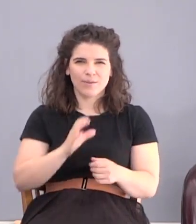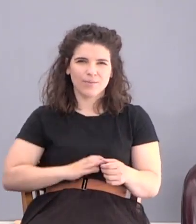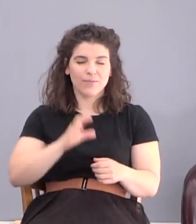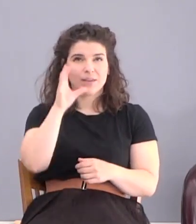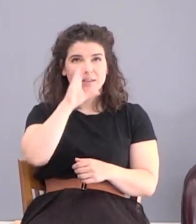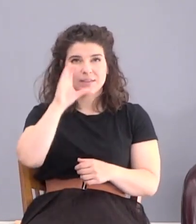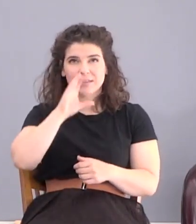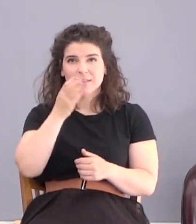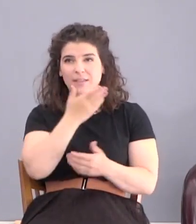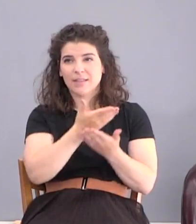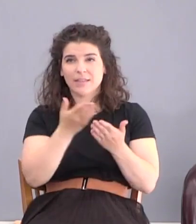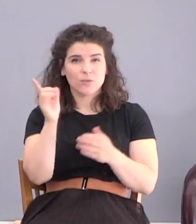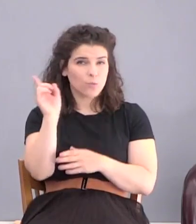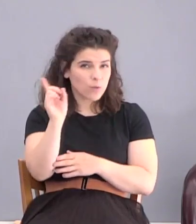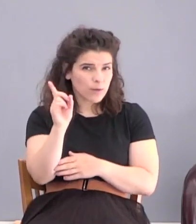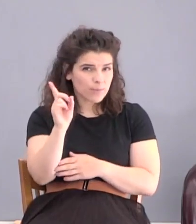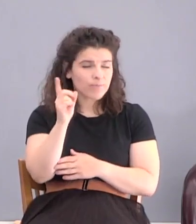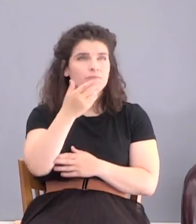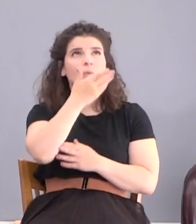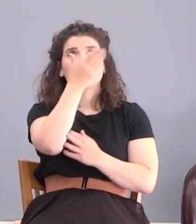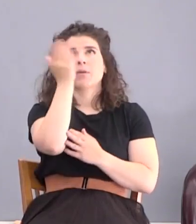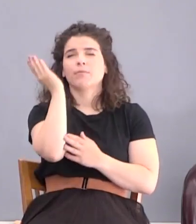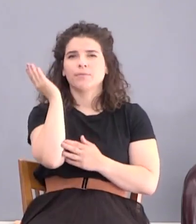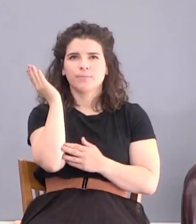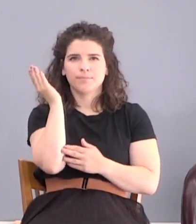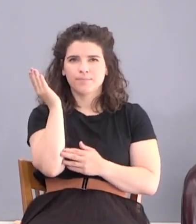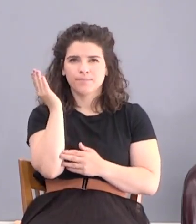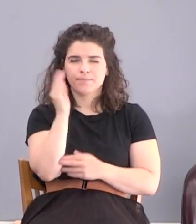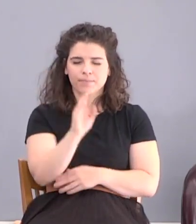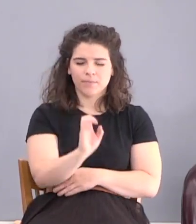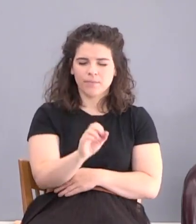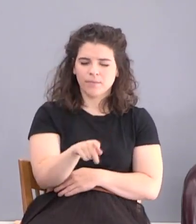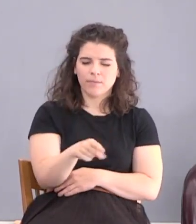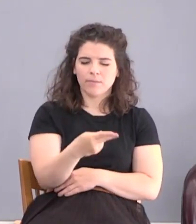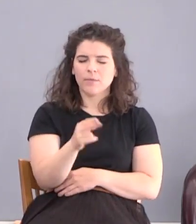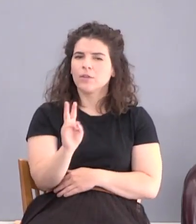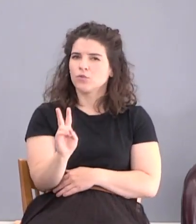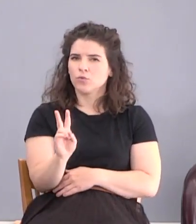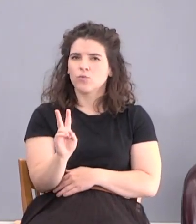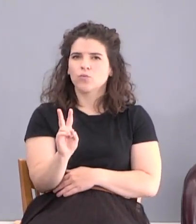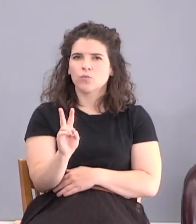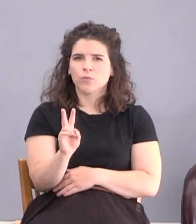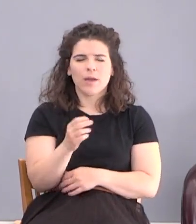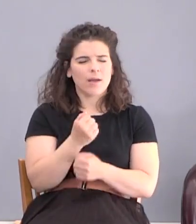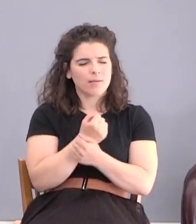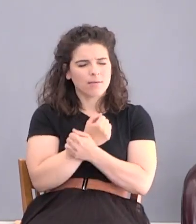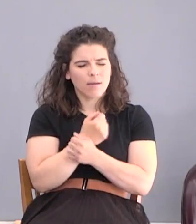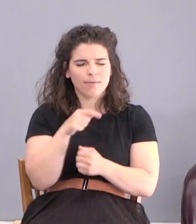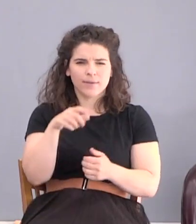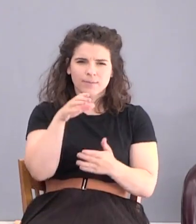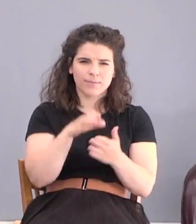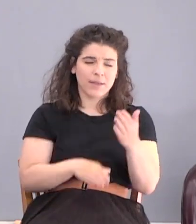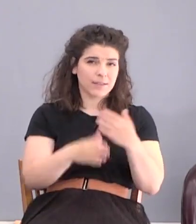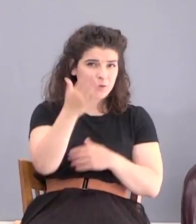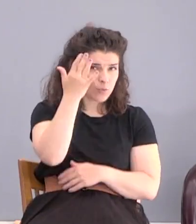seek those things which are above. And in Ephesians 2, I